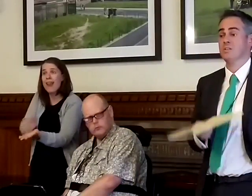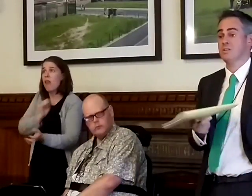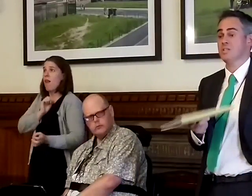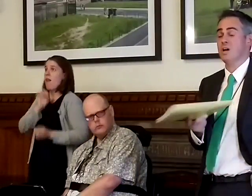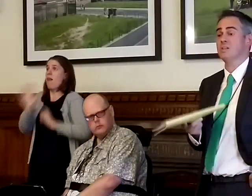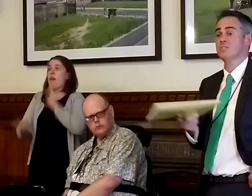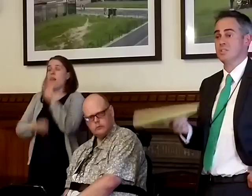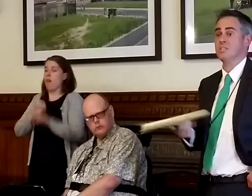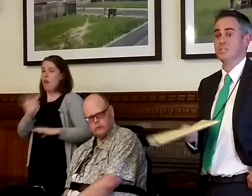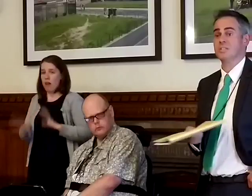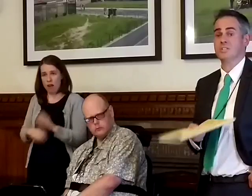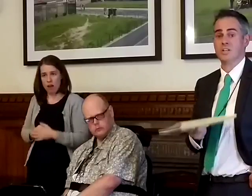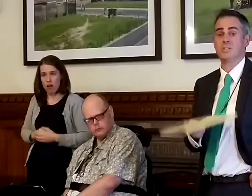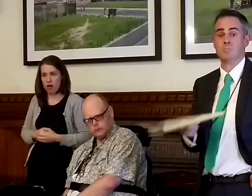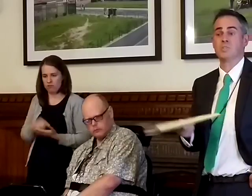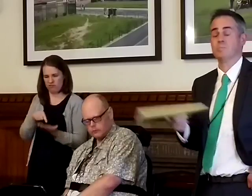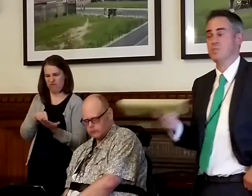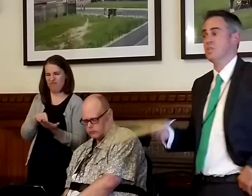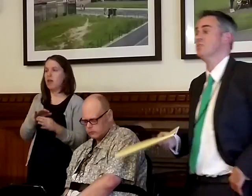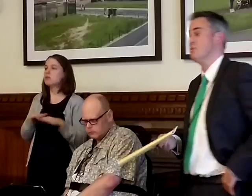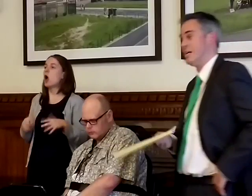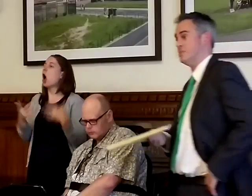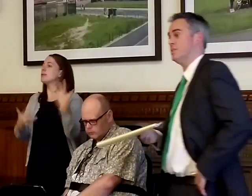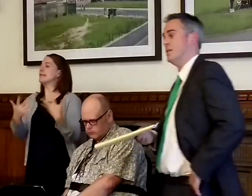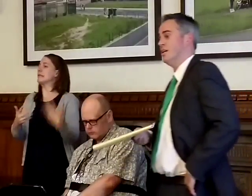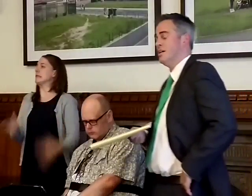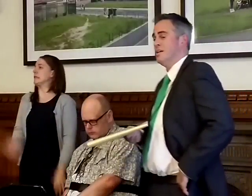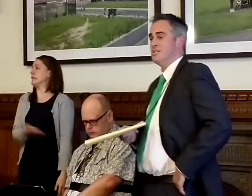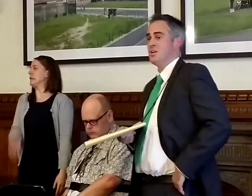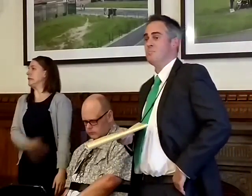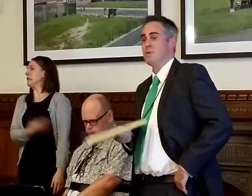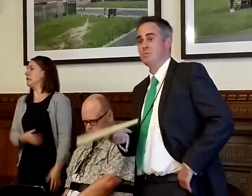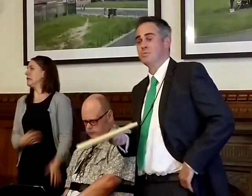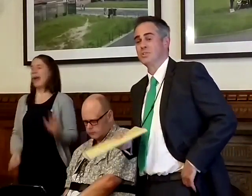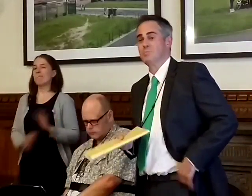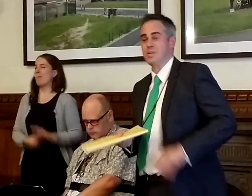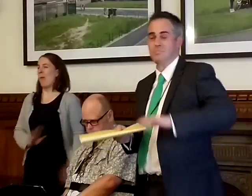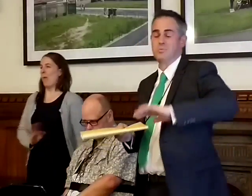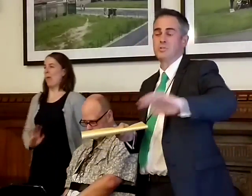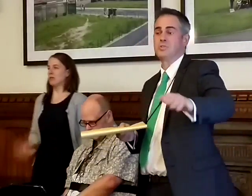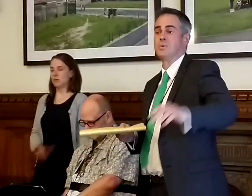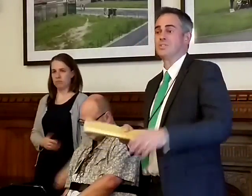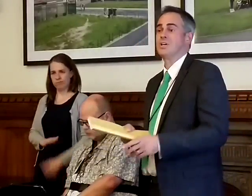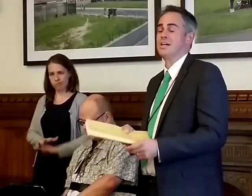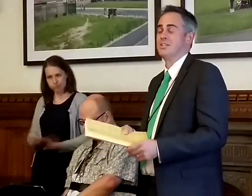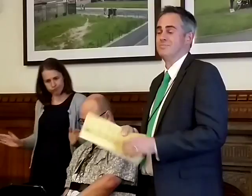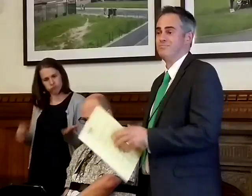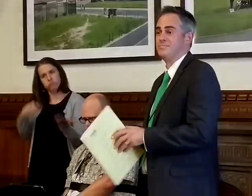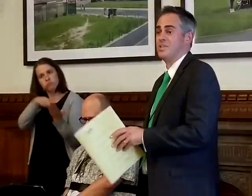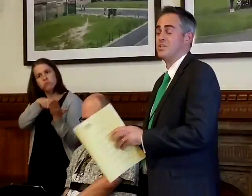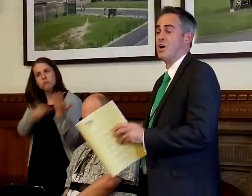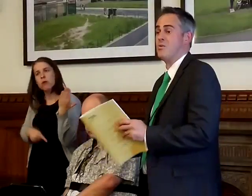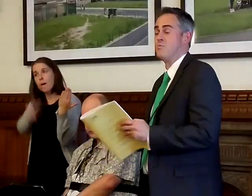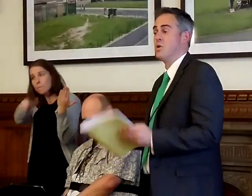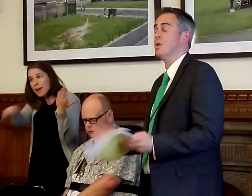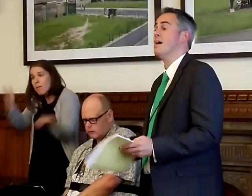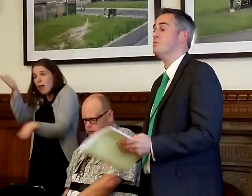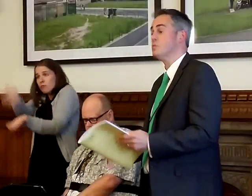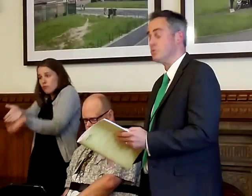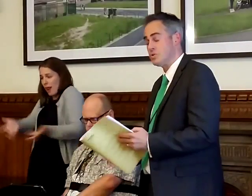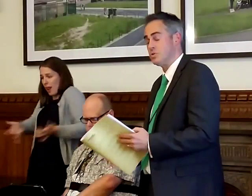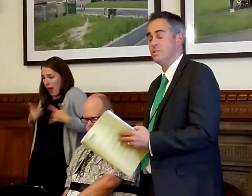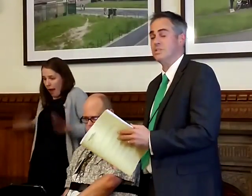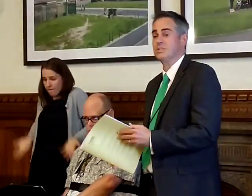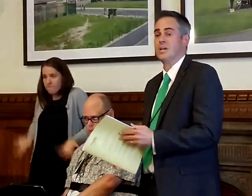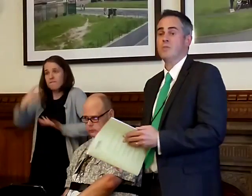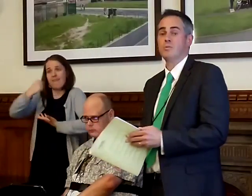about humanity that these aren't statistics, these aren't numbers to be shunted around. These aren't people just to be pushed to one side. These are real